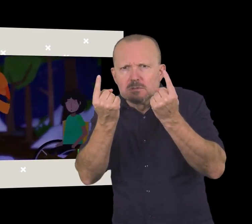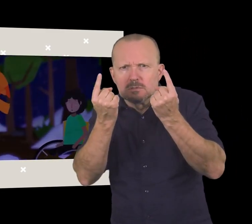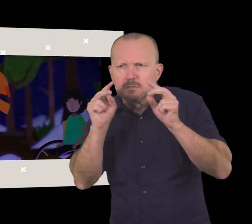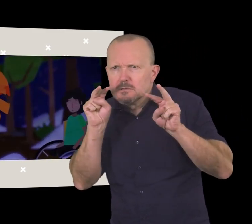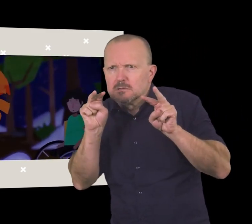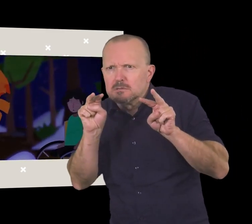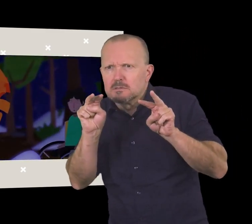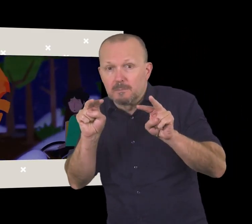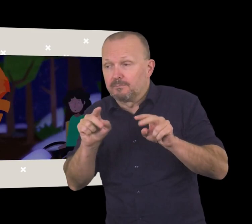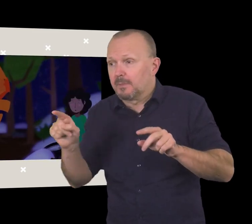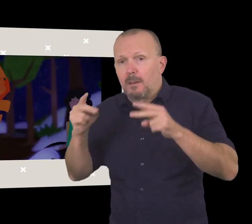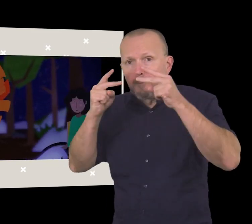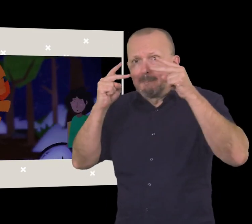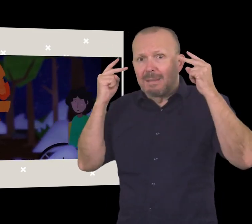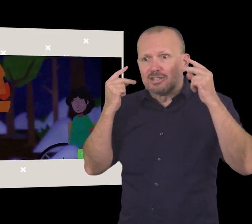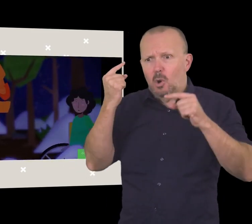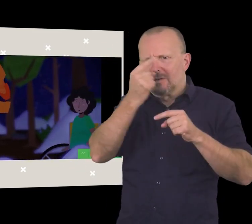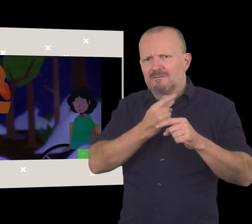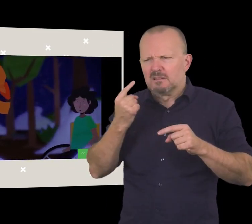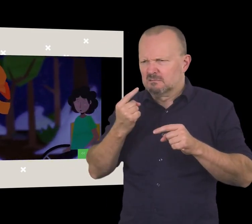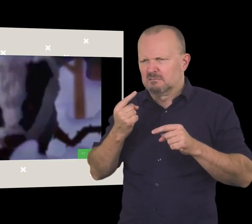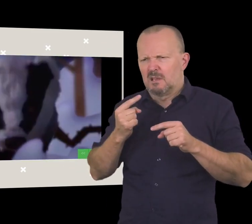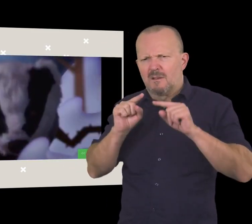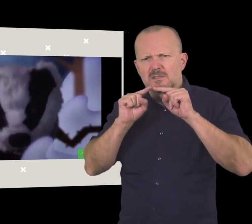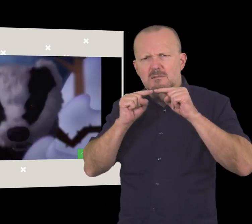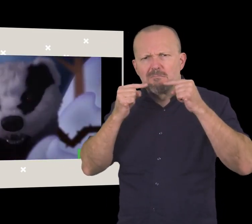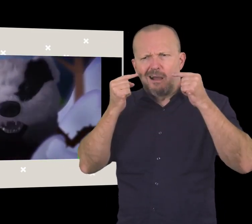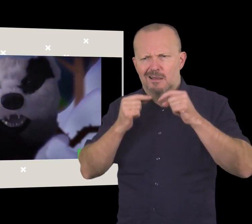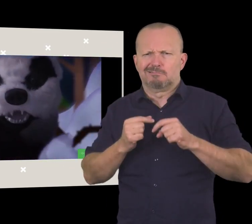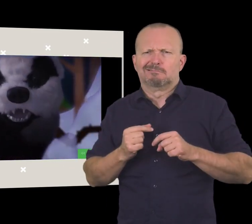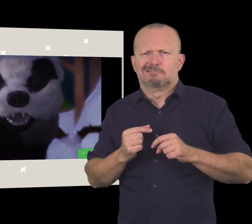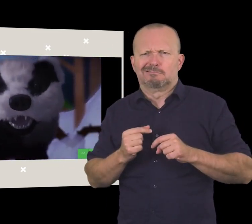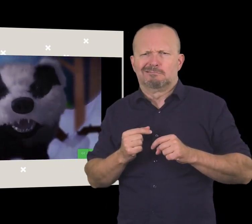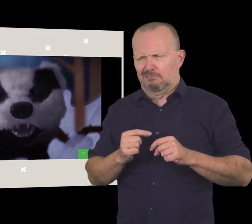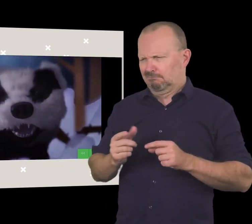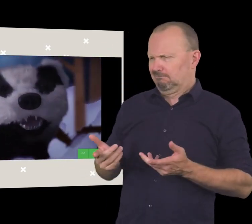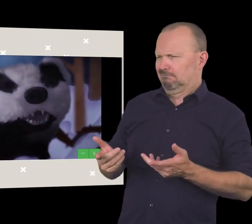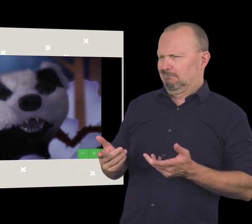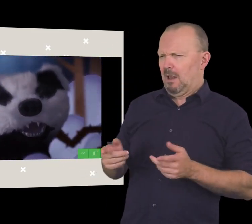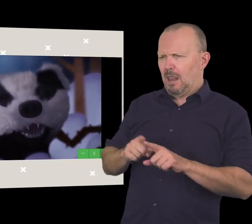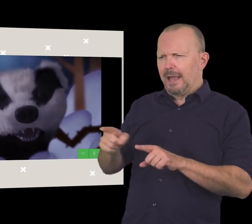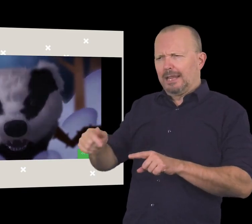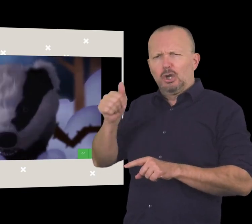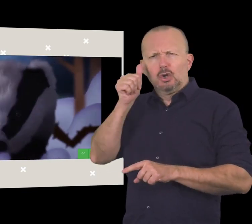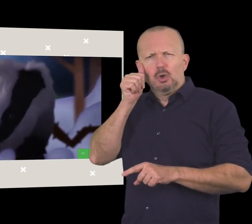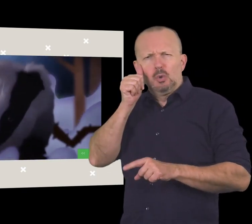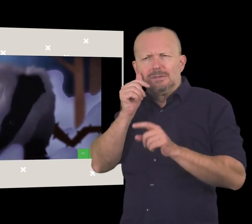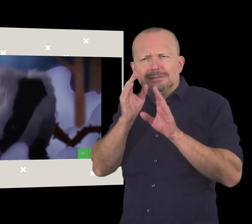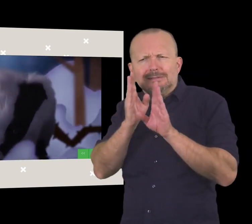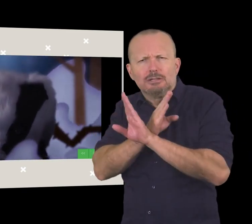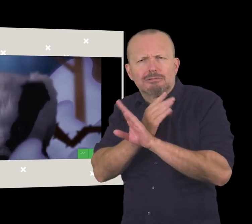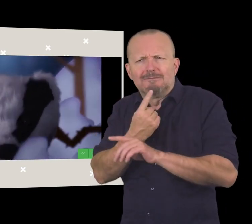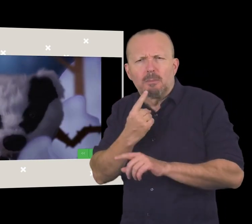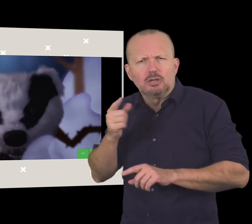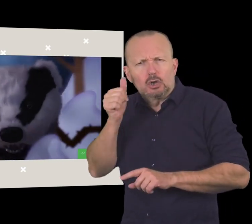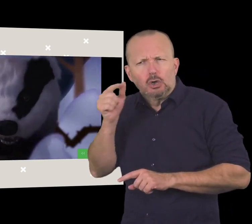tiny eyes fixated on them. The badger had on its face a wry smile, such like you might